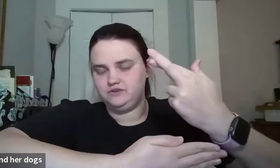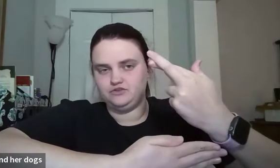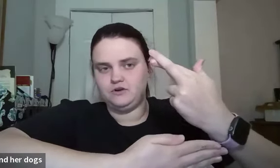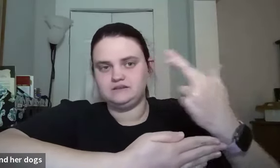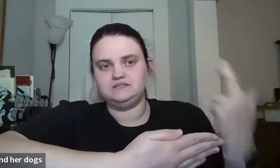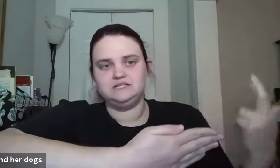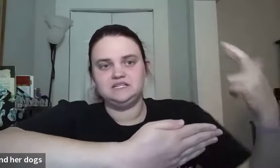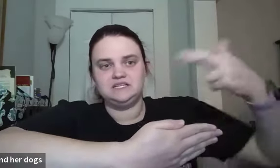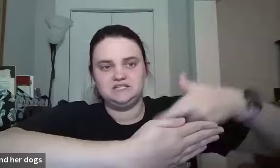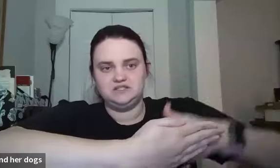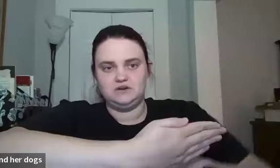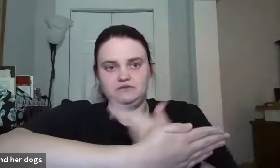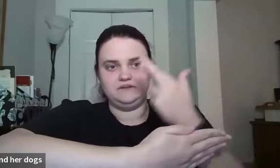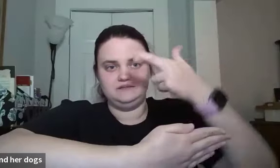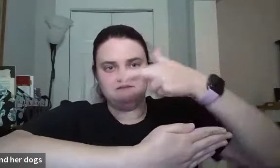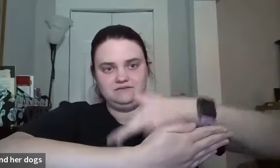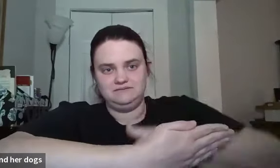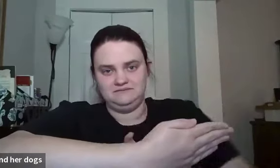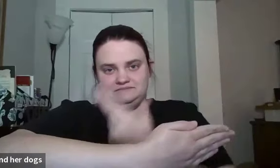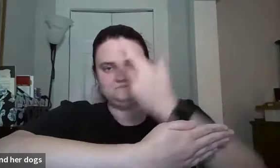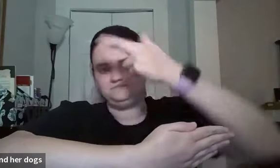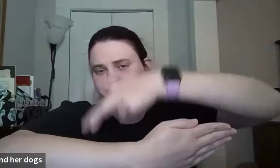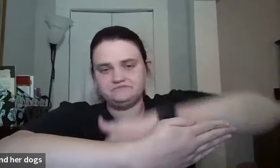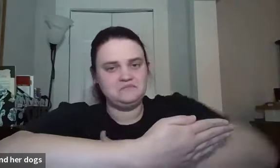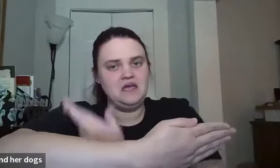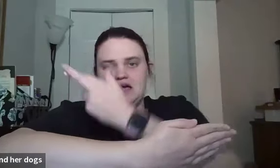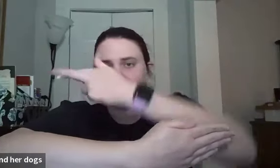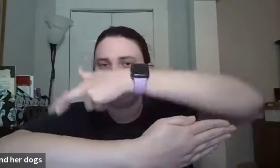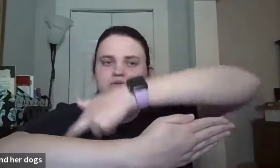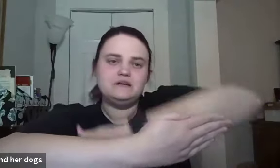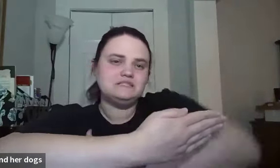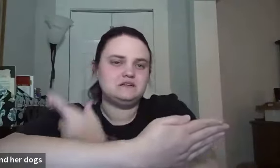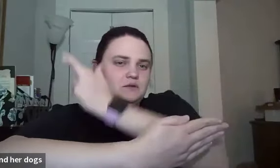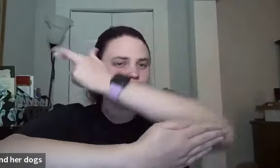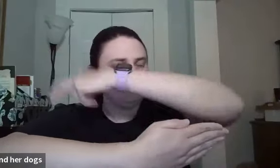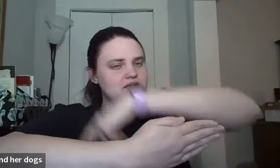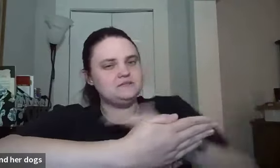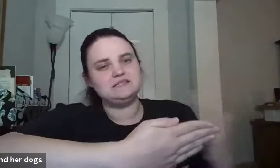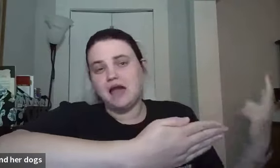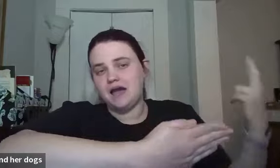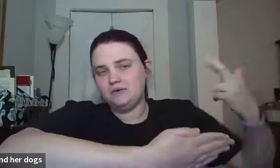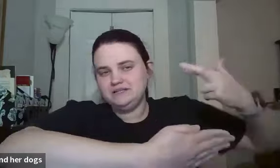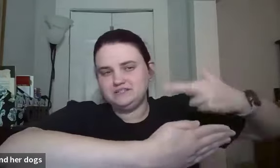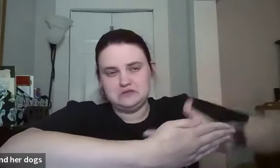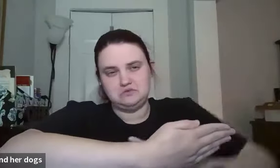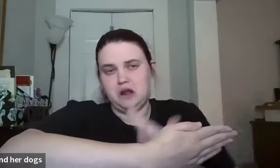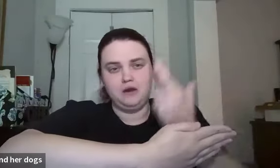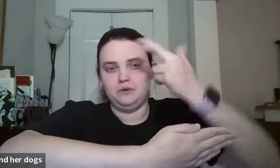are crossed. Dolphin. I don't know necessarily what the difference is. I always do this one. I don't know